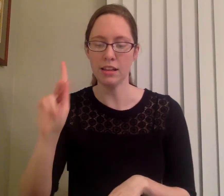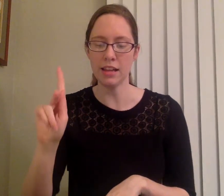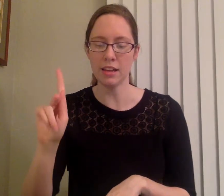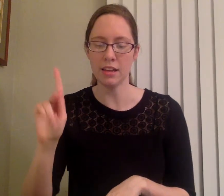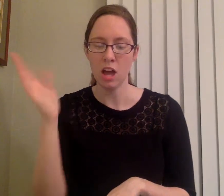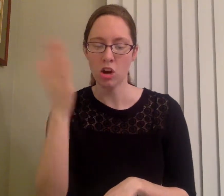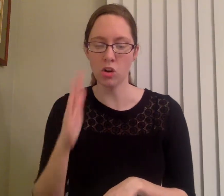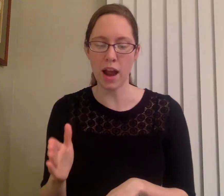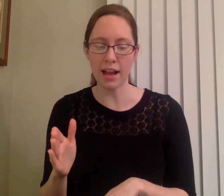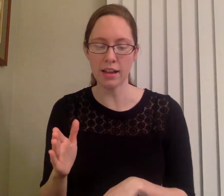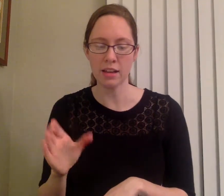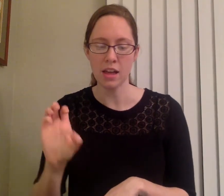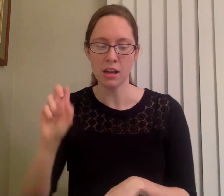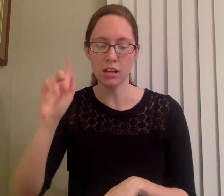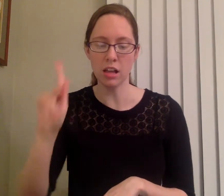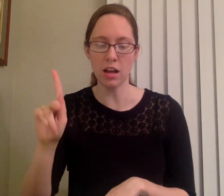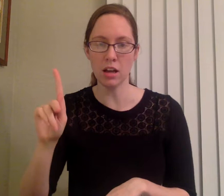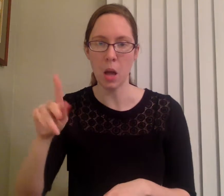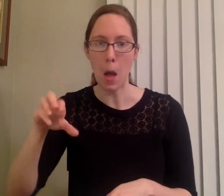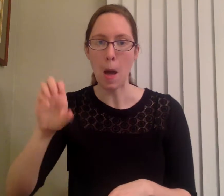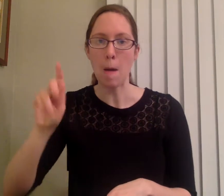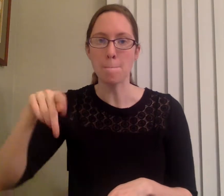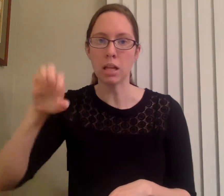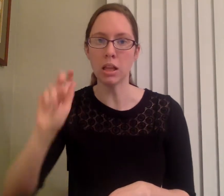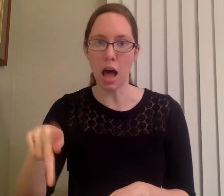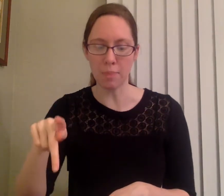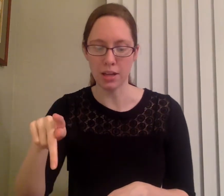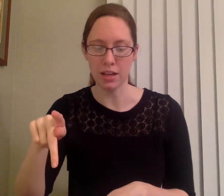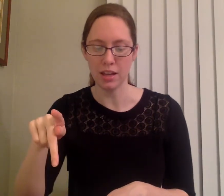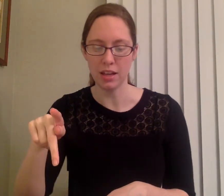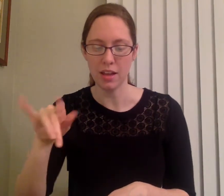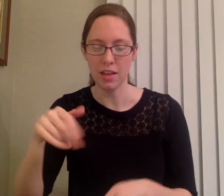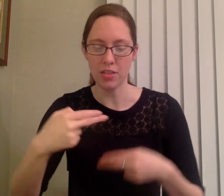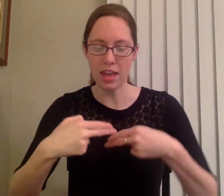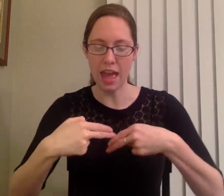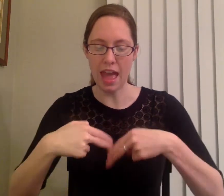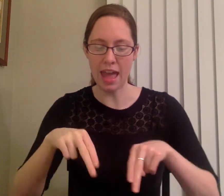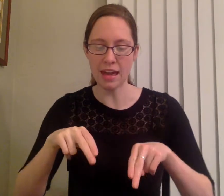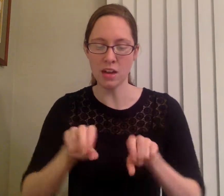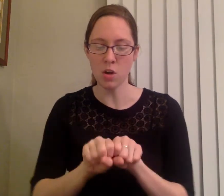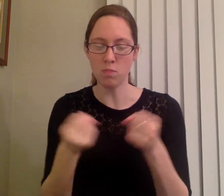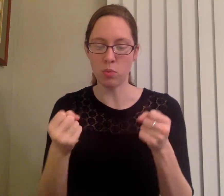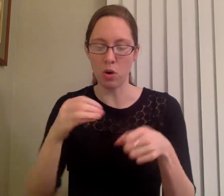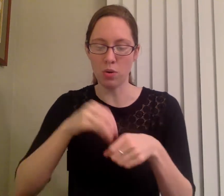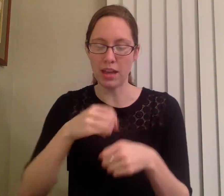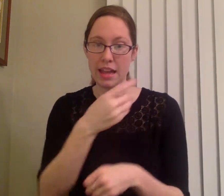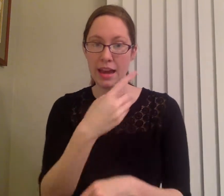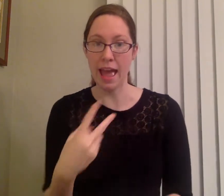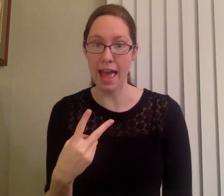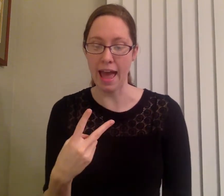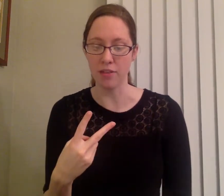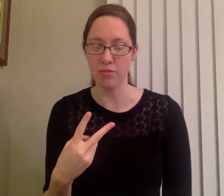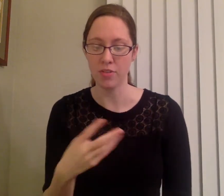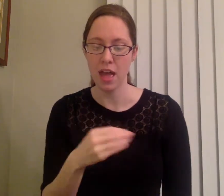Click, crack, clunk, plop. The egg broke in half,